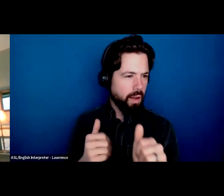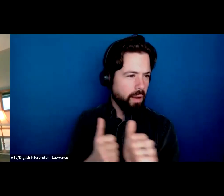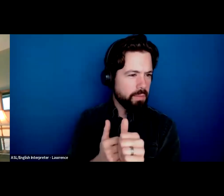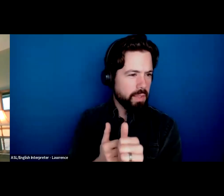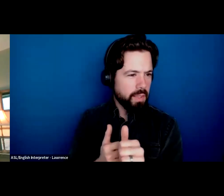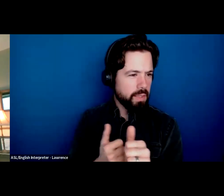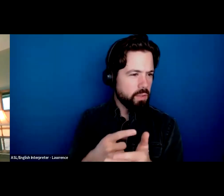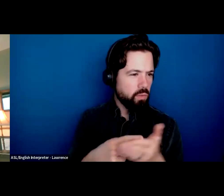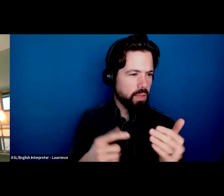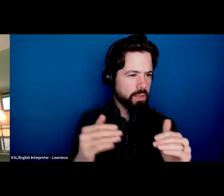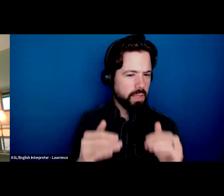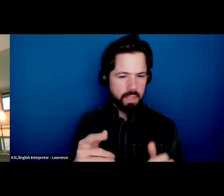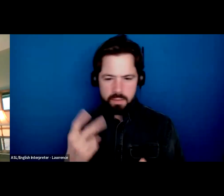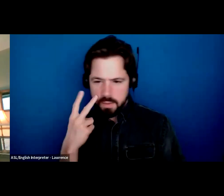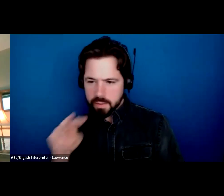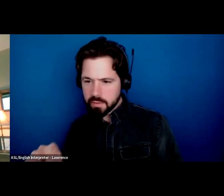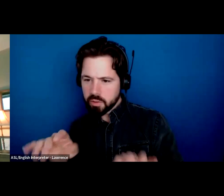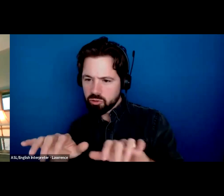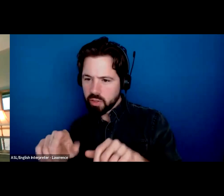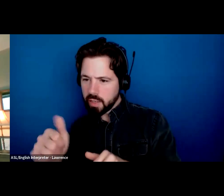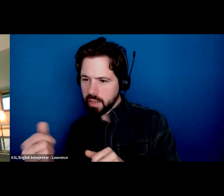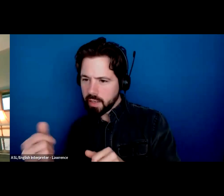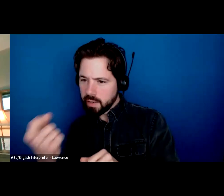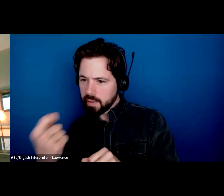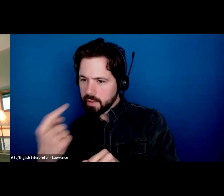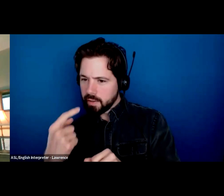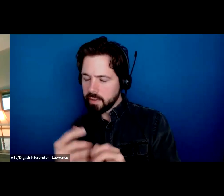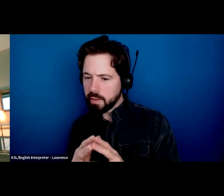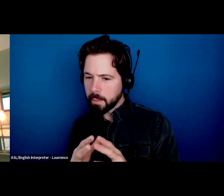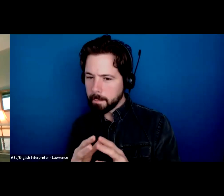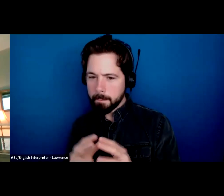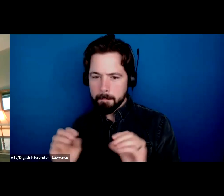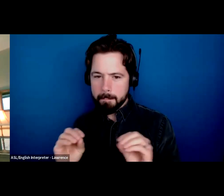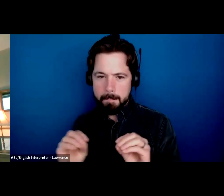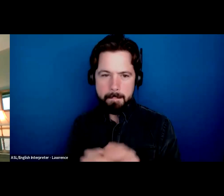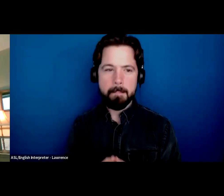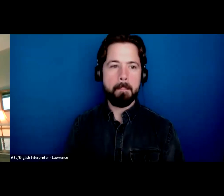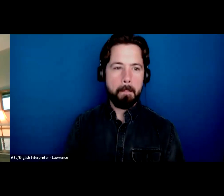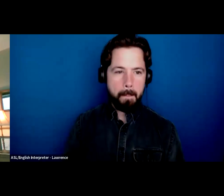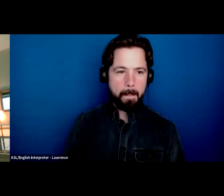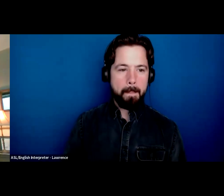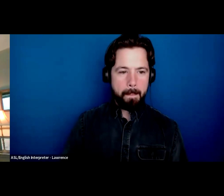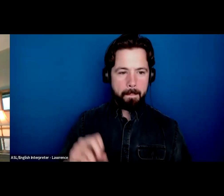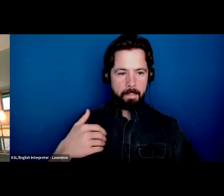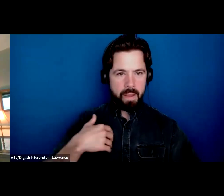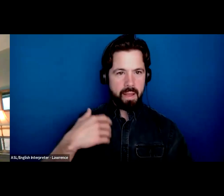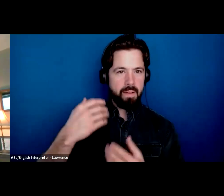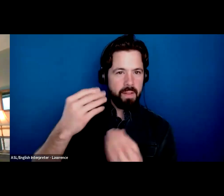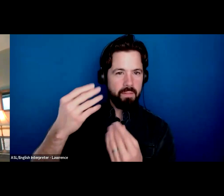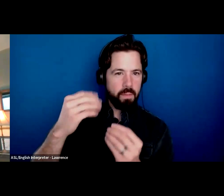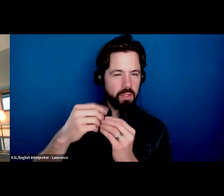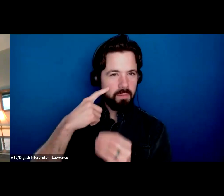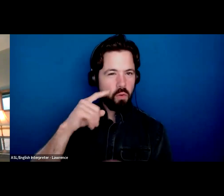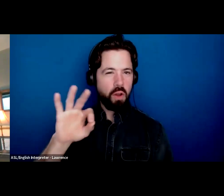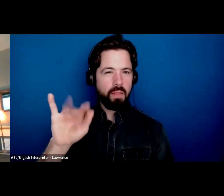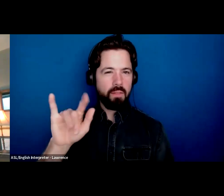Let me go to the chat real quick. Make sure I didn't miss anything too major. Okay. We got the information in there for the flyers. All right.